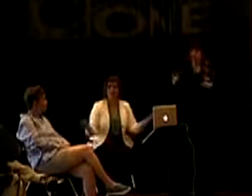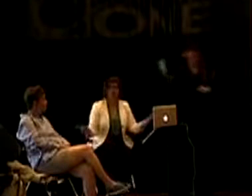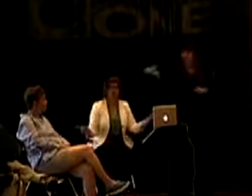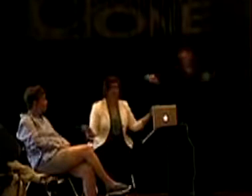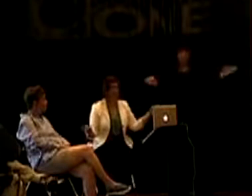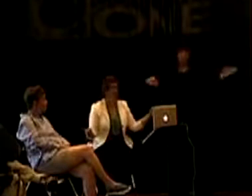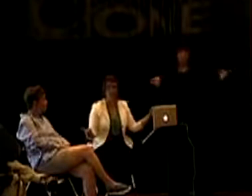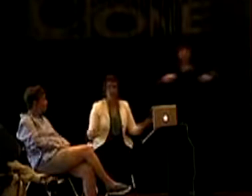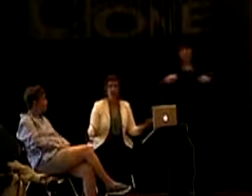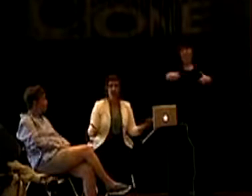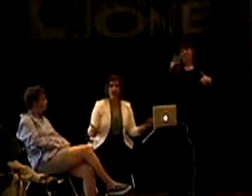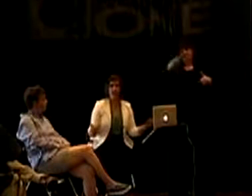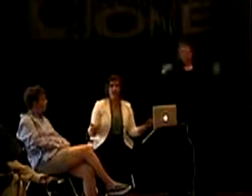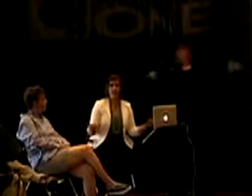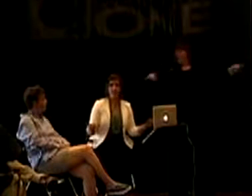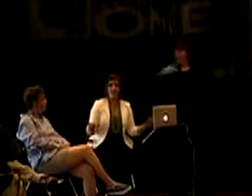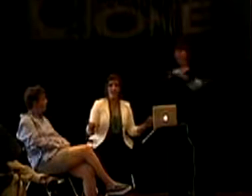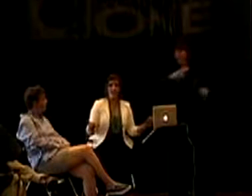but they're more interesting, so ask them.